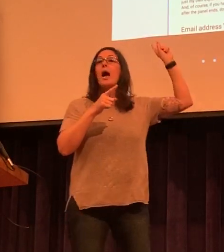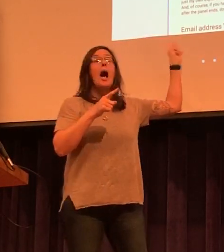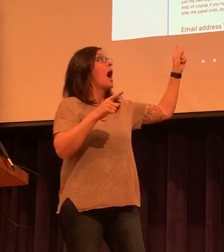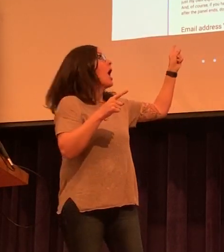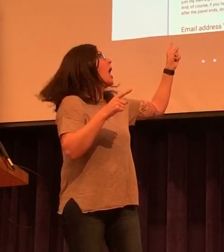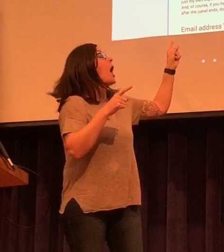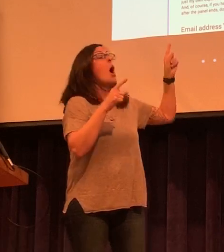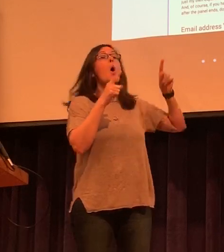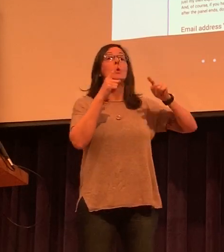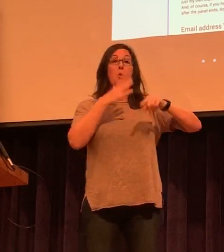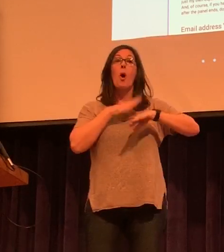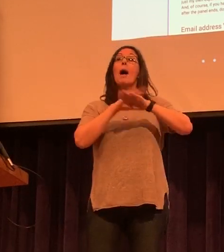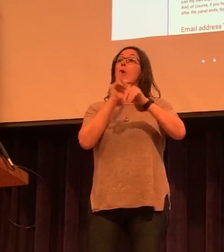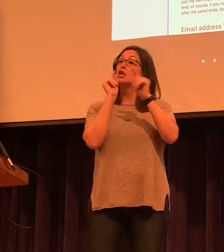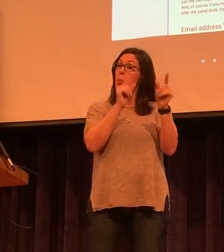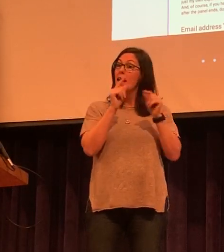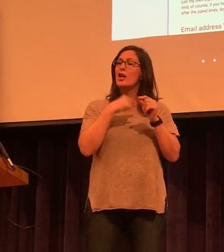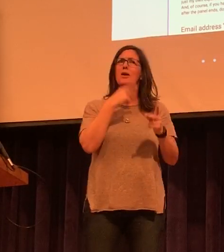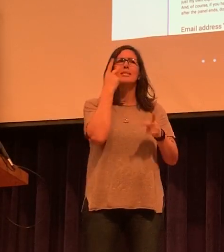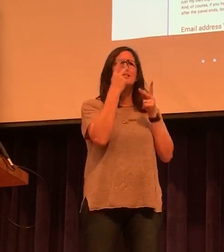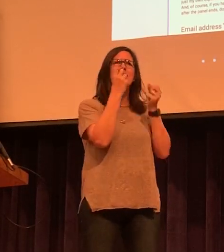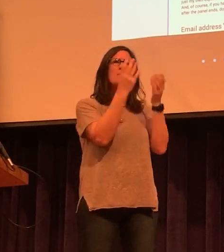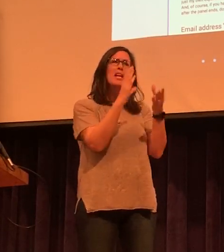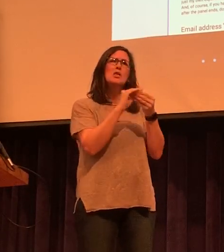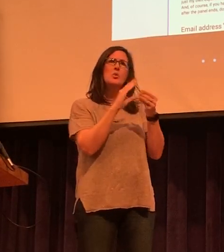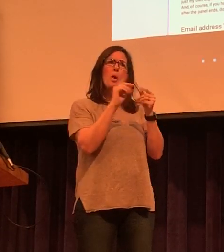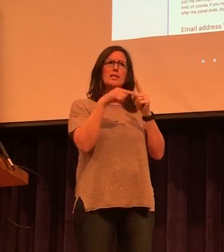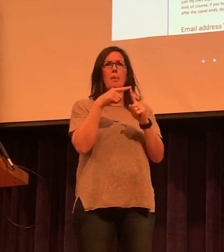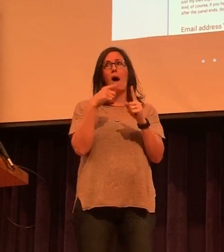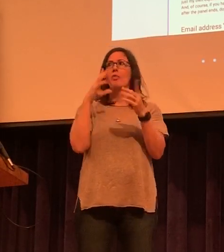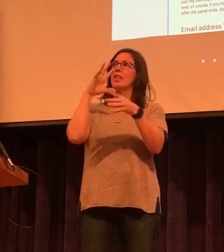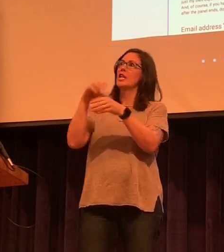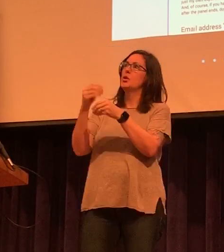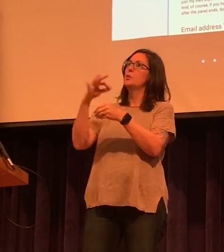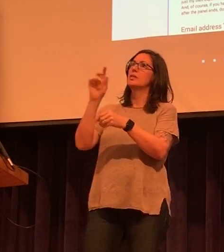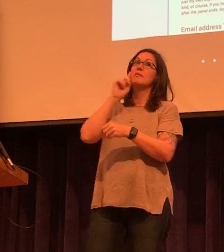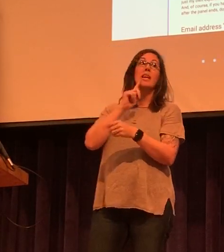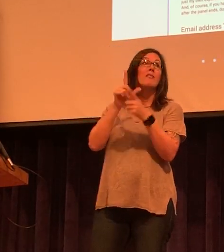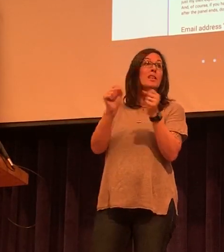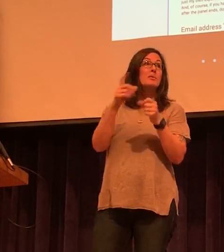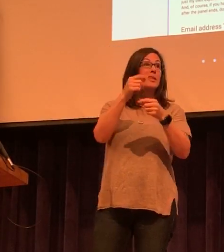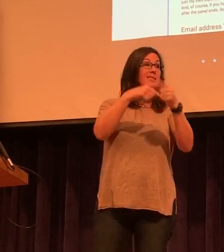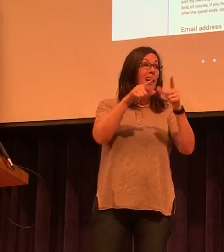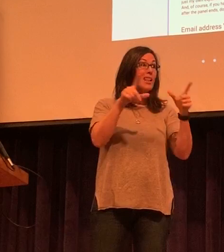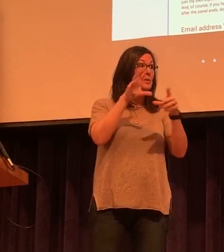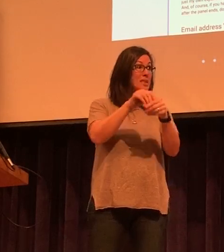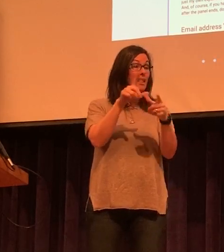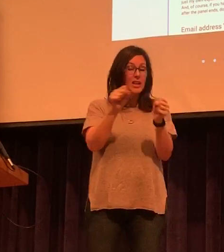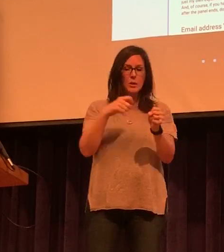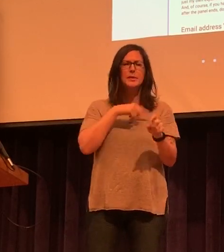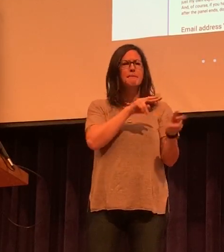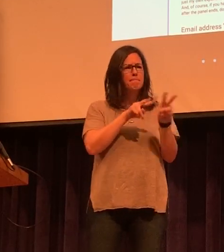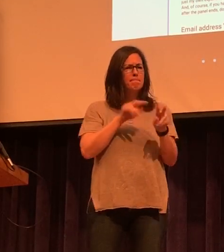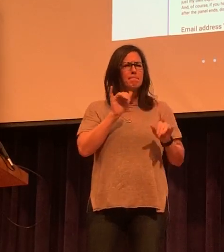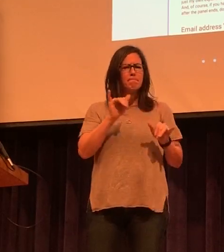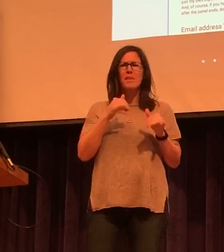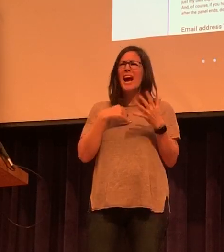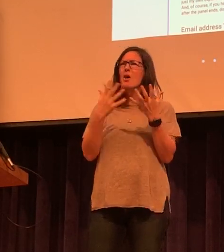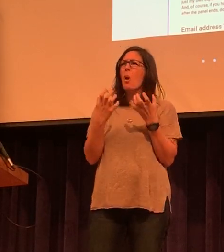This is a screenshot of a survey. The actual text is not the intent of the slide, so the actual text is not important. I conducted a survey